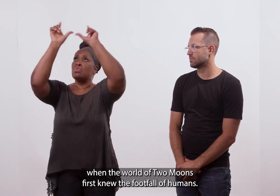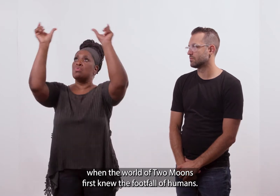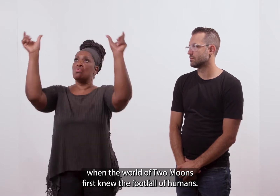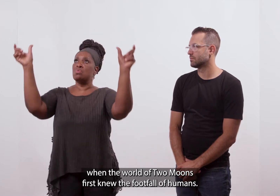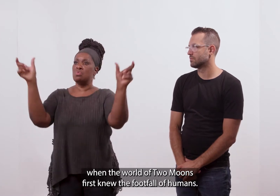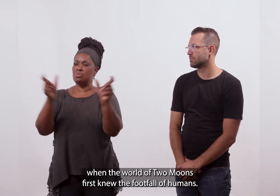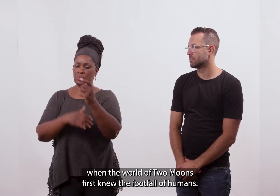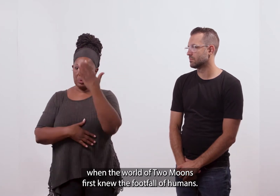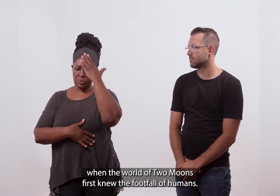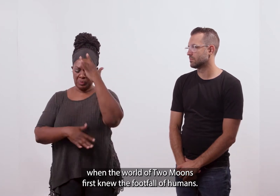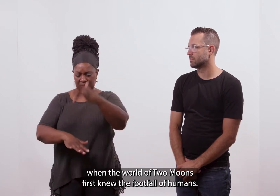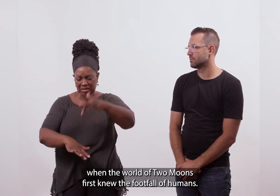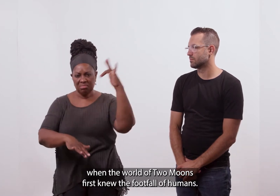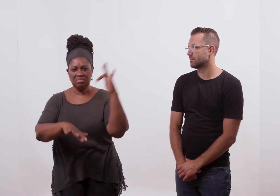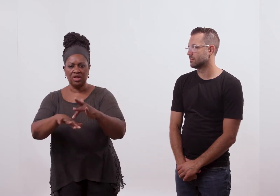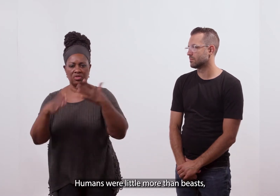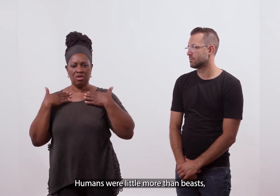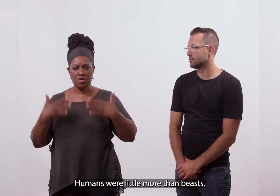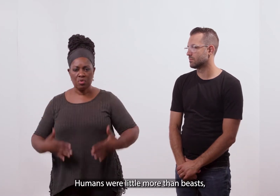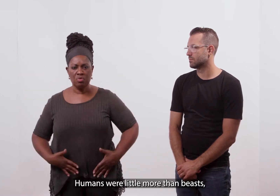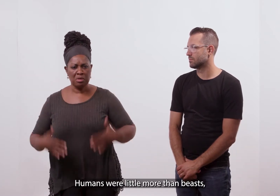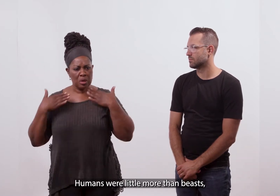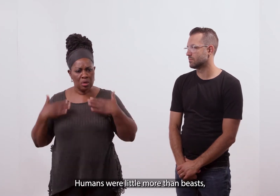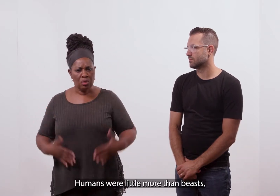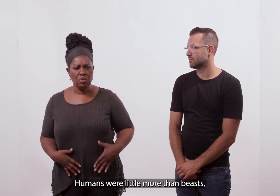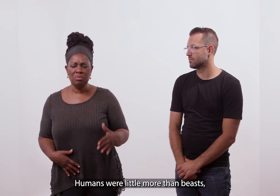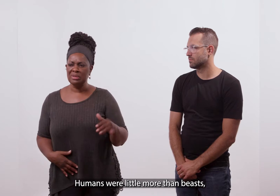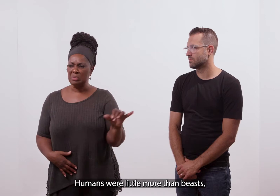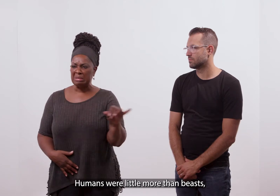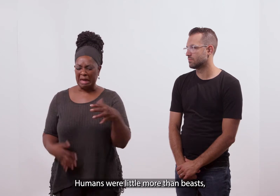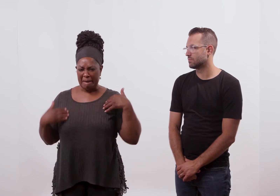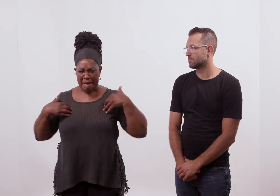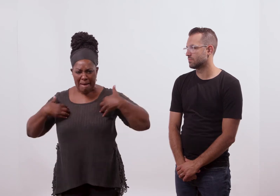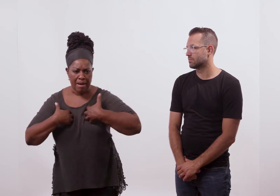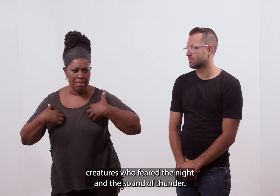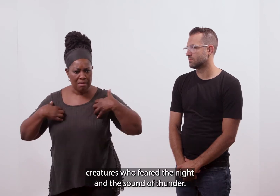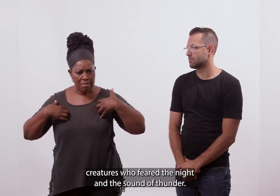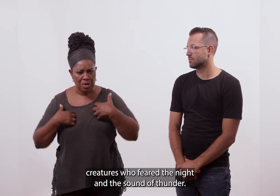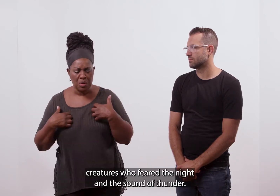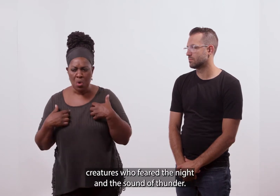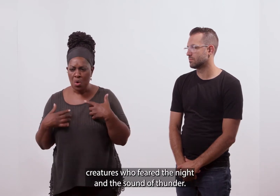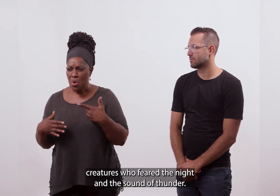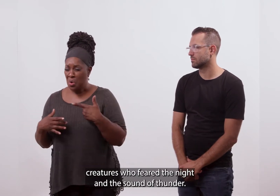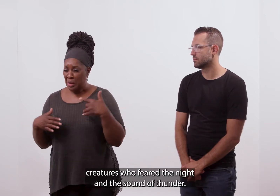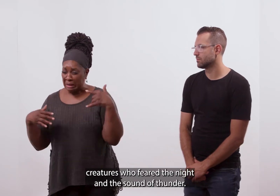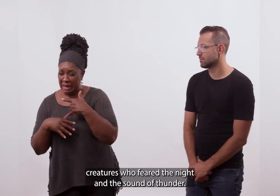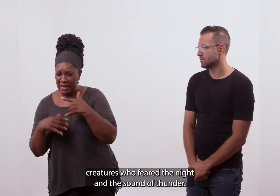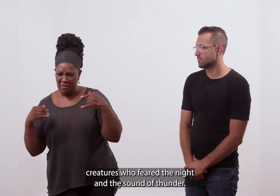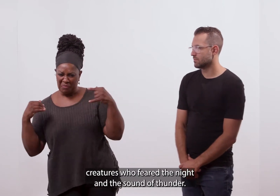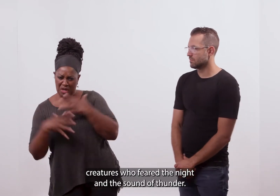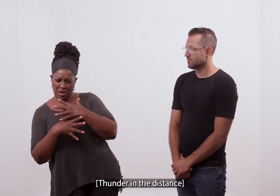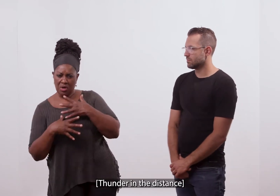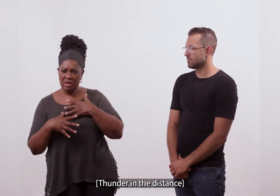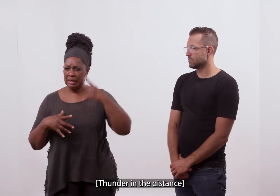the footfall of humans. Humans were little more than beasts, creatures who feared the night and